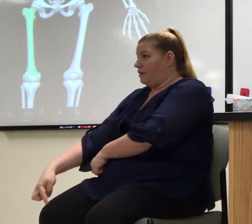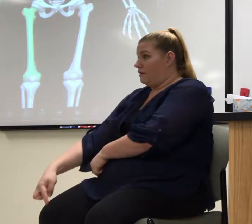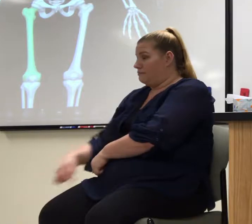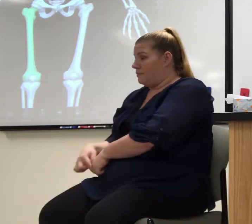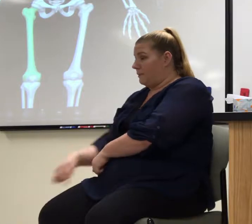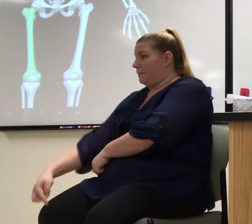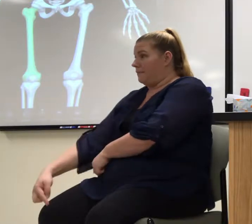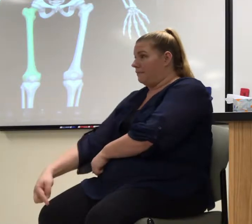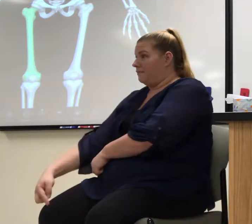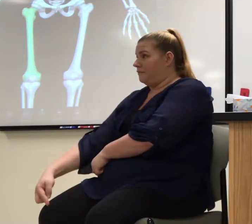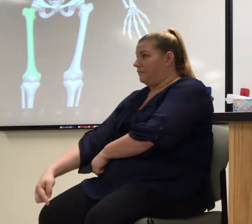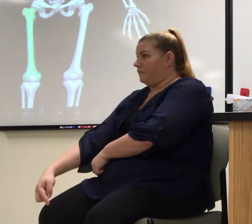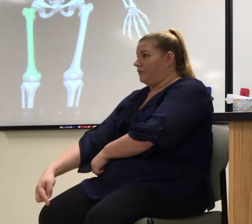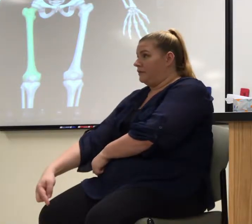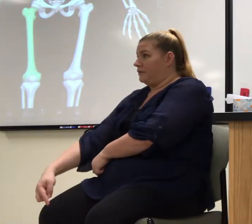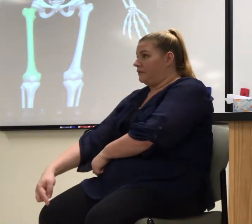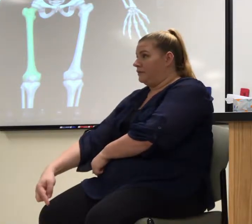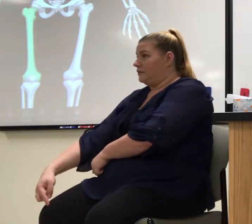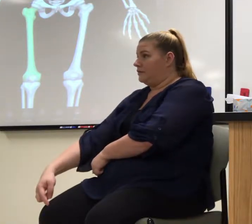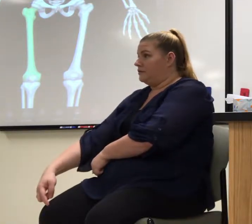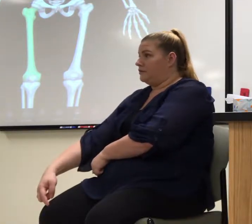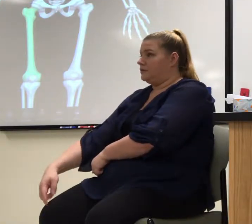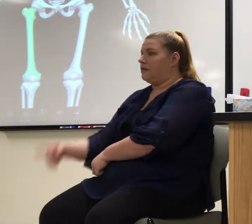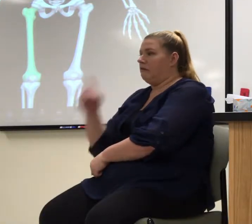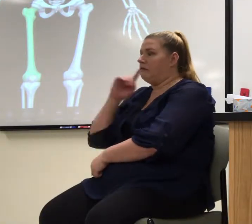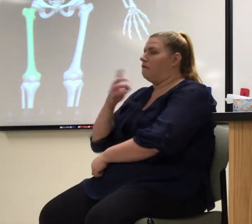So what I'm writing is 4 times femur length